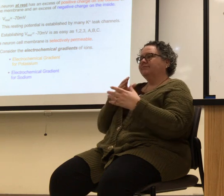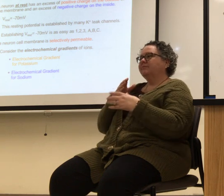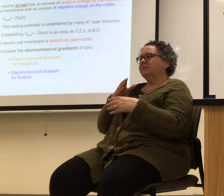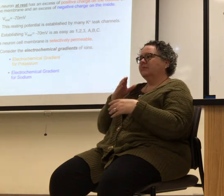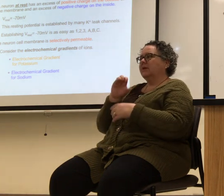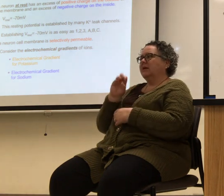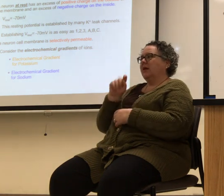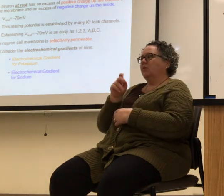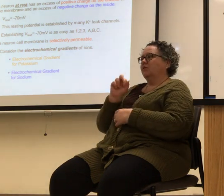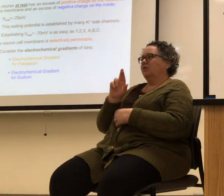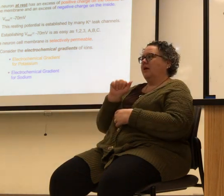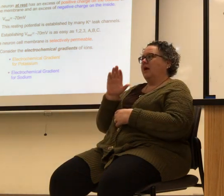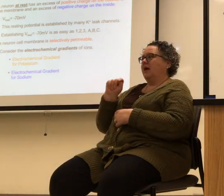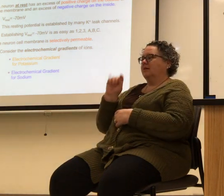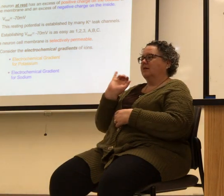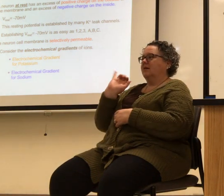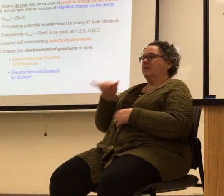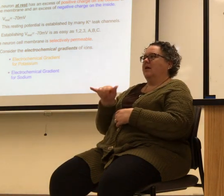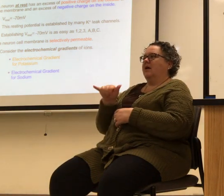maintain